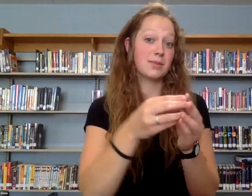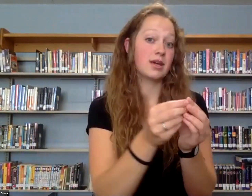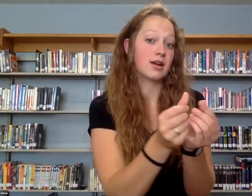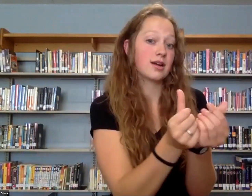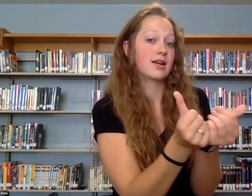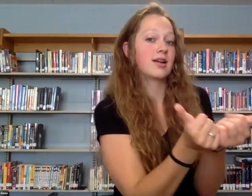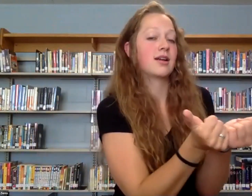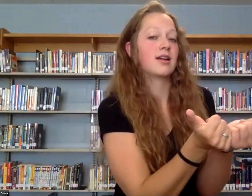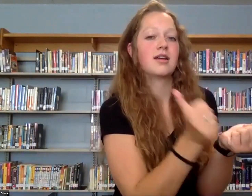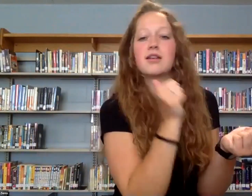disappear. No,